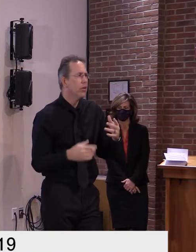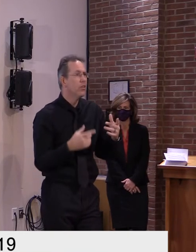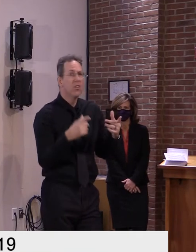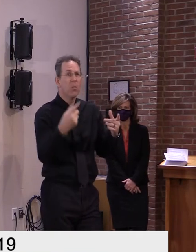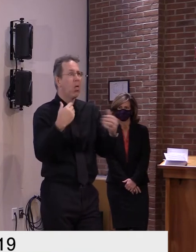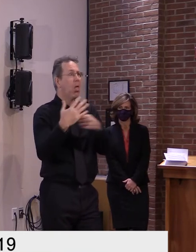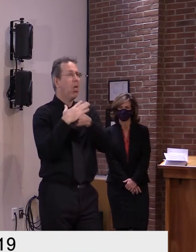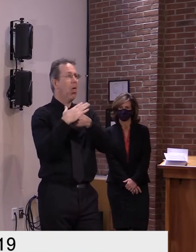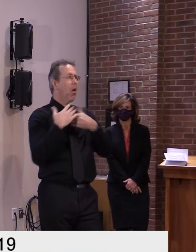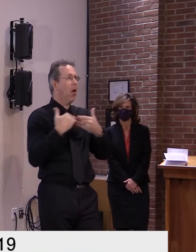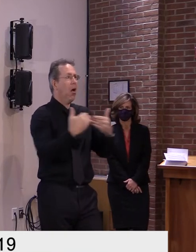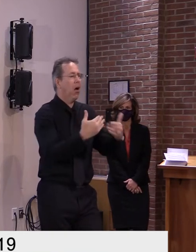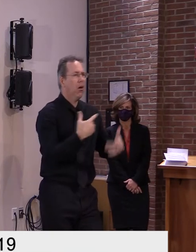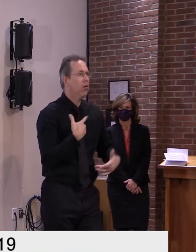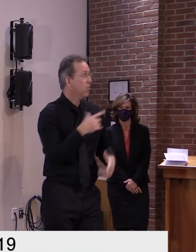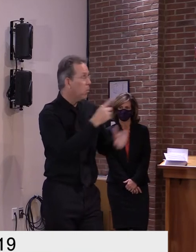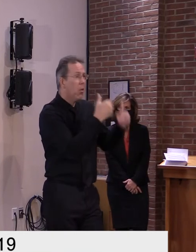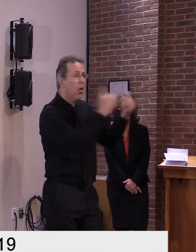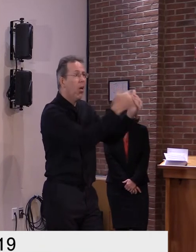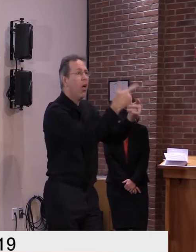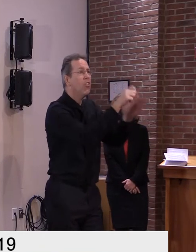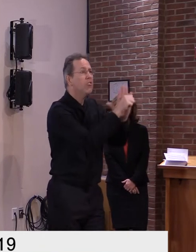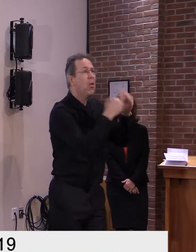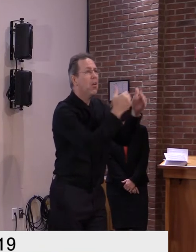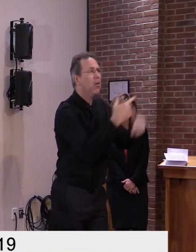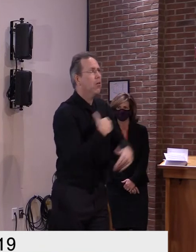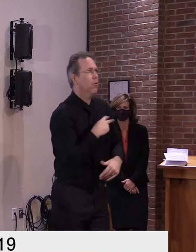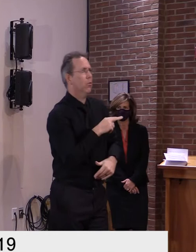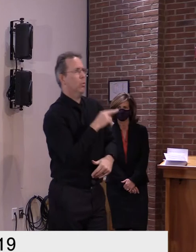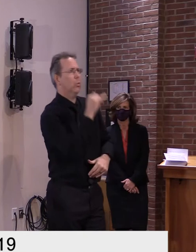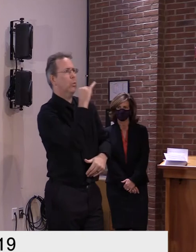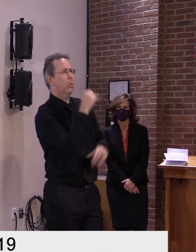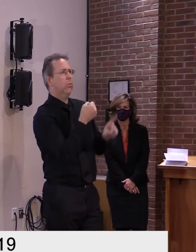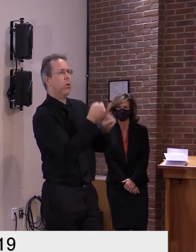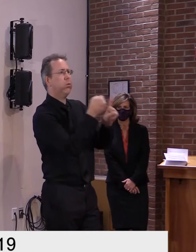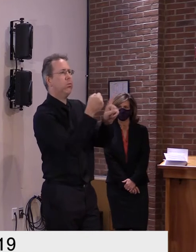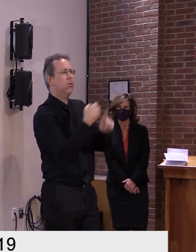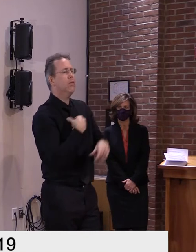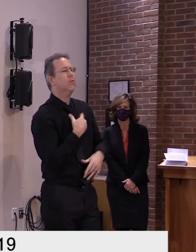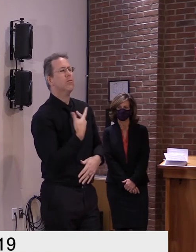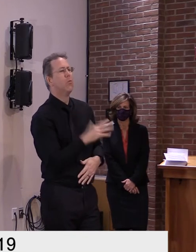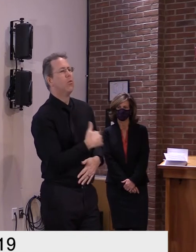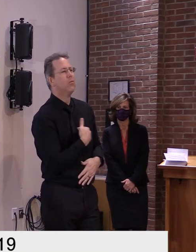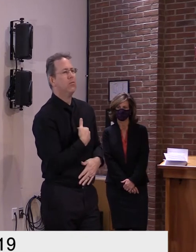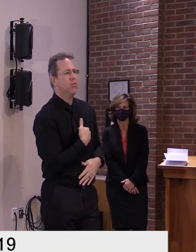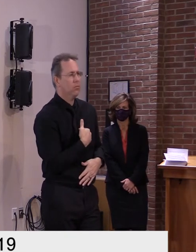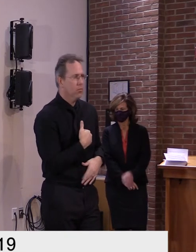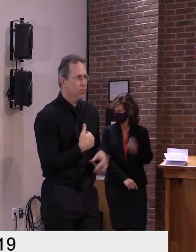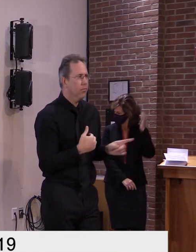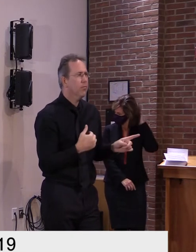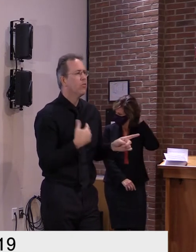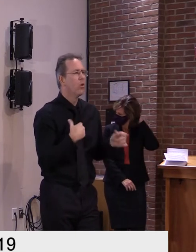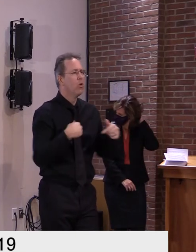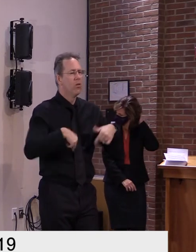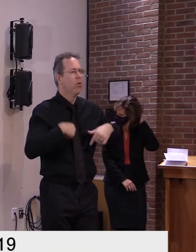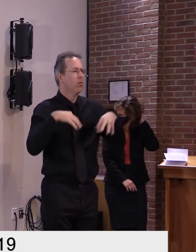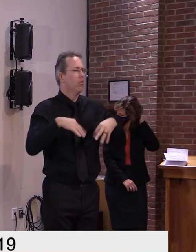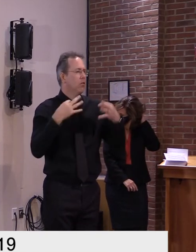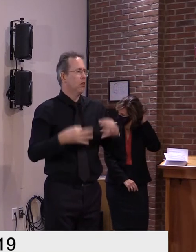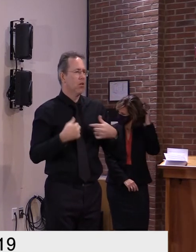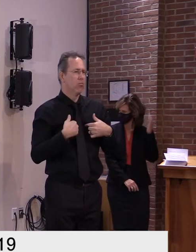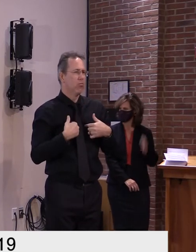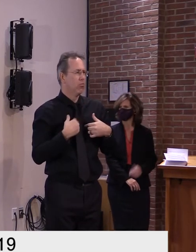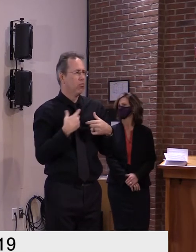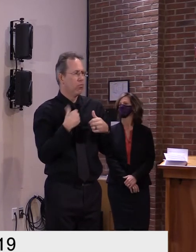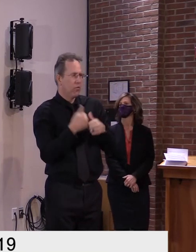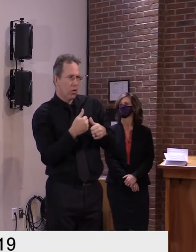We might have an update on Tuesday, but at this point in time, we haven't made a decision as to what we do, but it is a